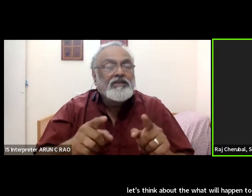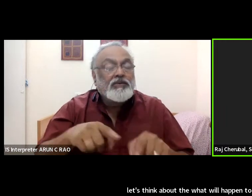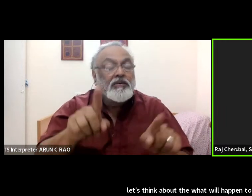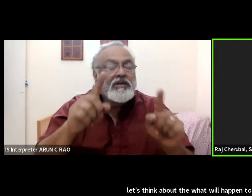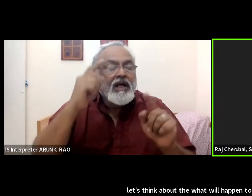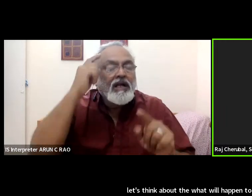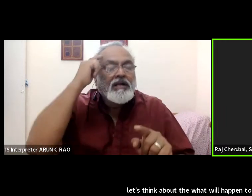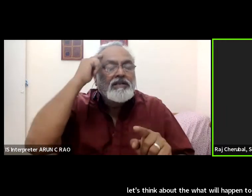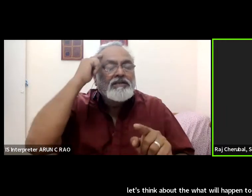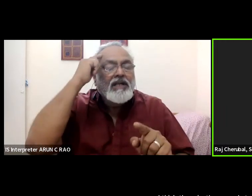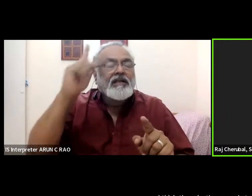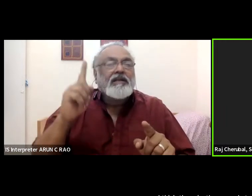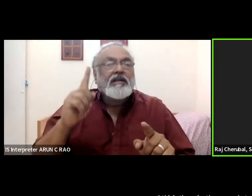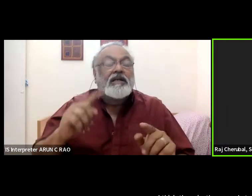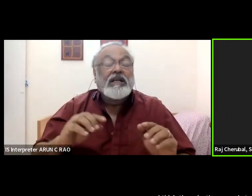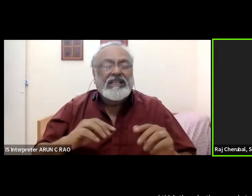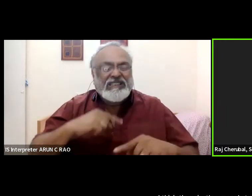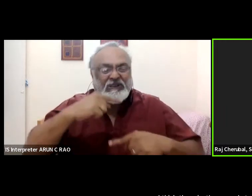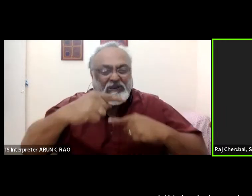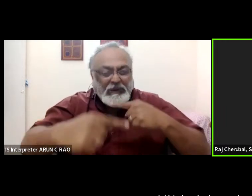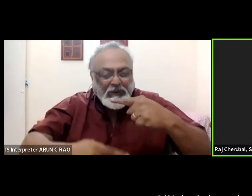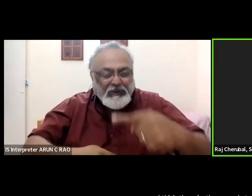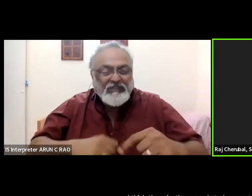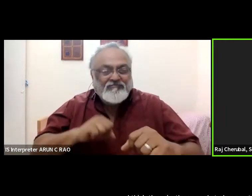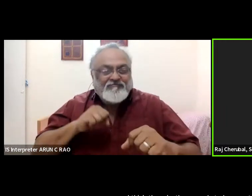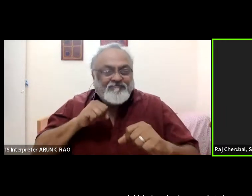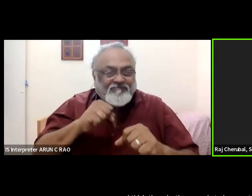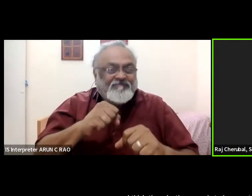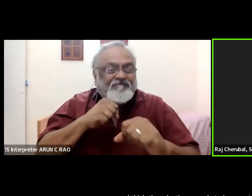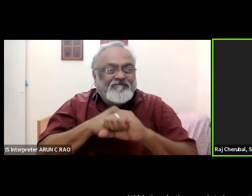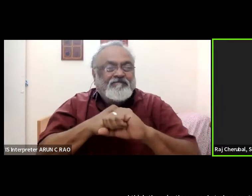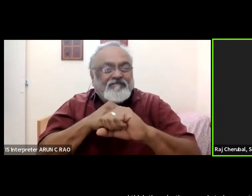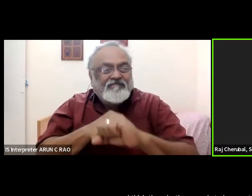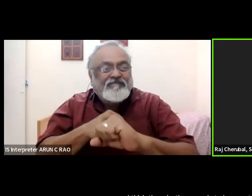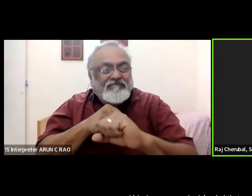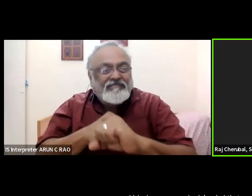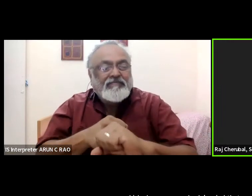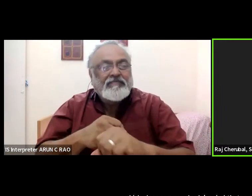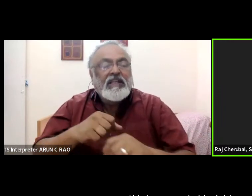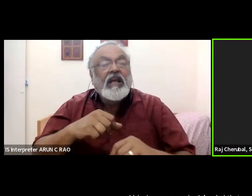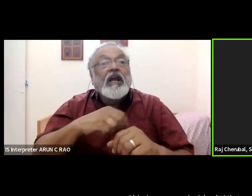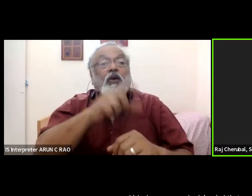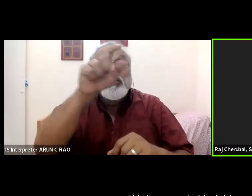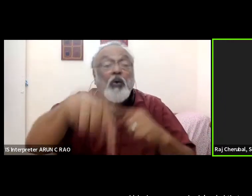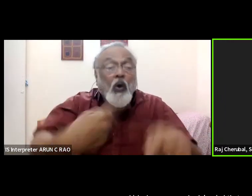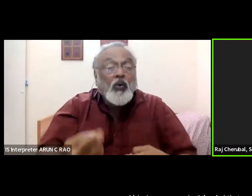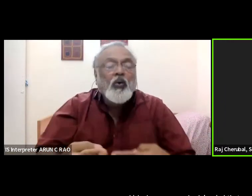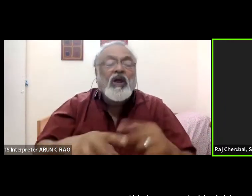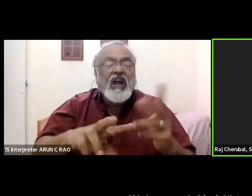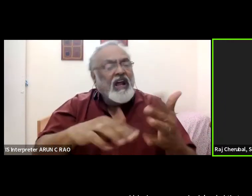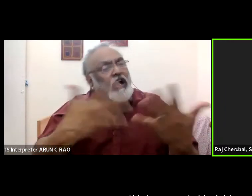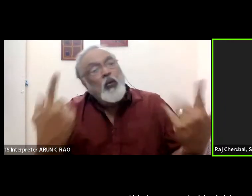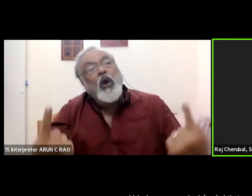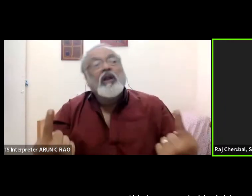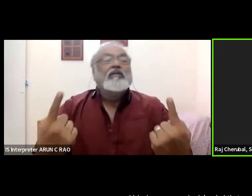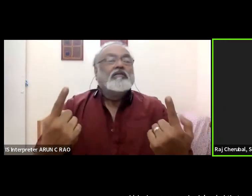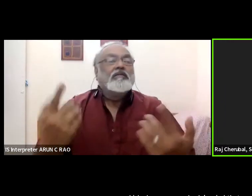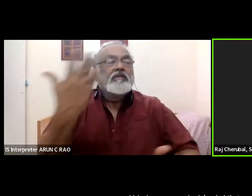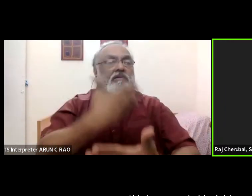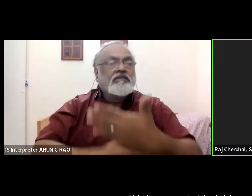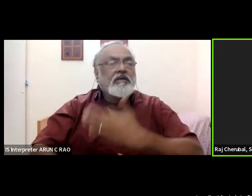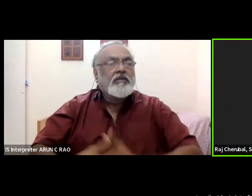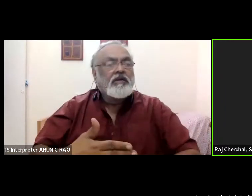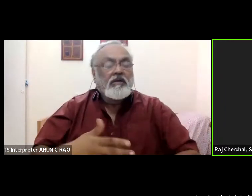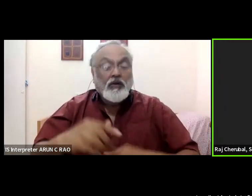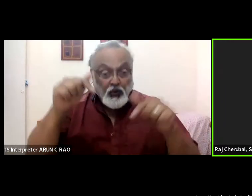which changes everybody's mind that any day, any one of us can be disabled, right? It can happen today, or